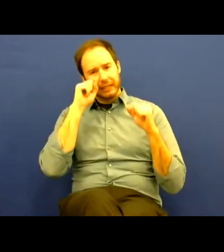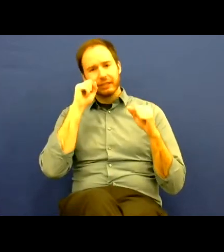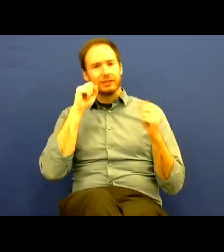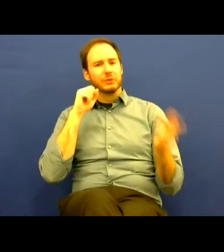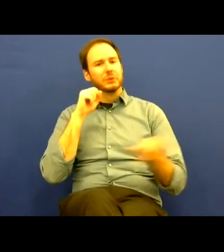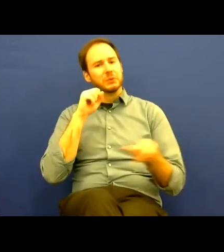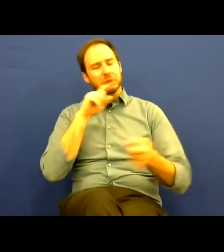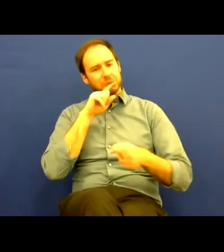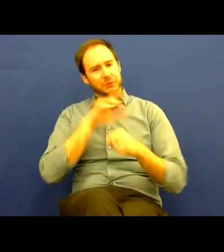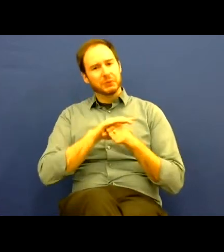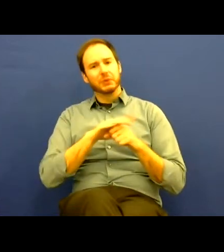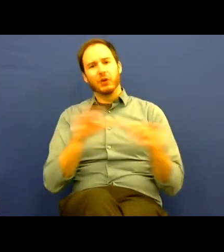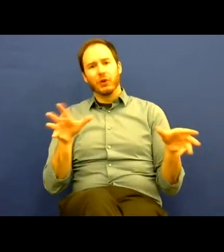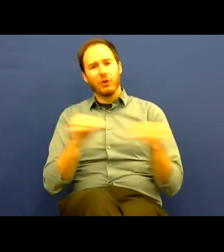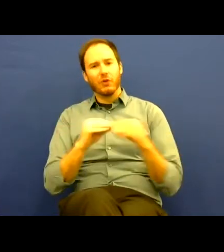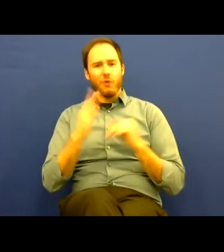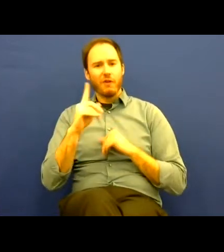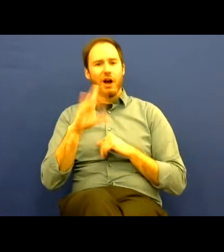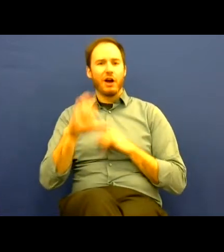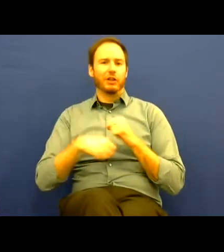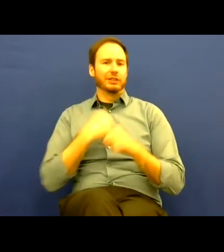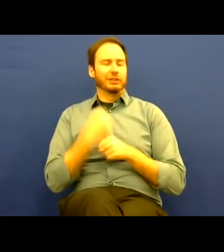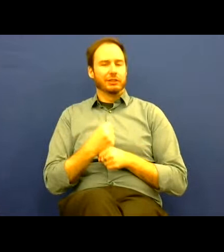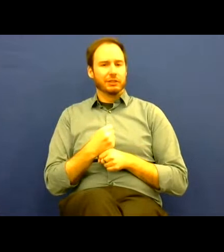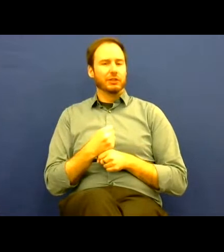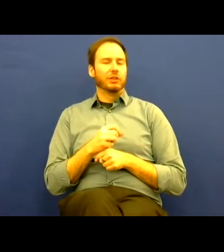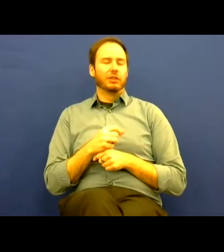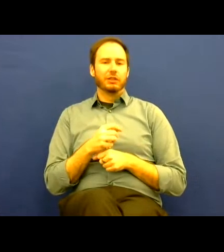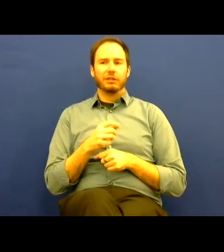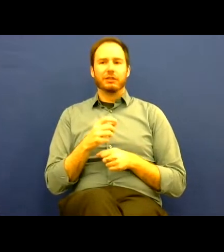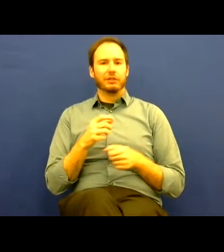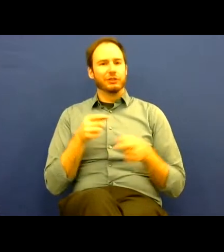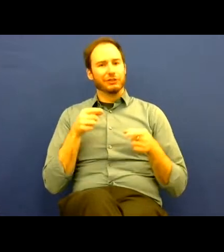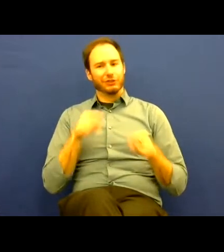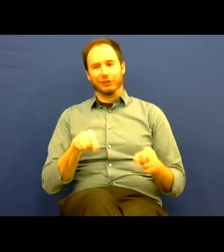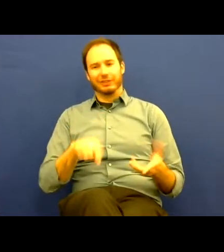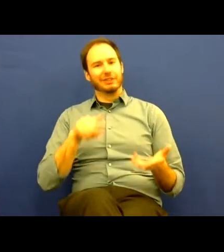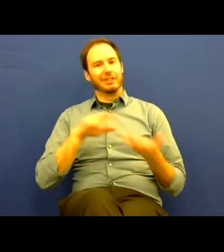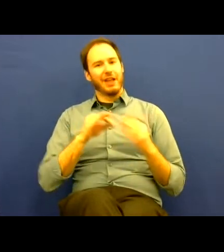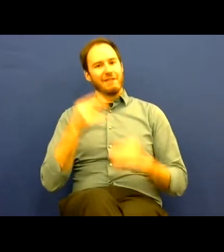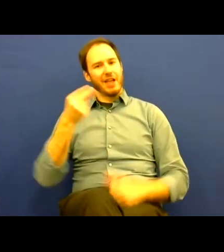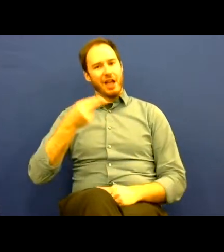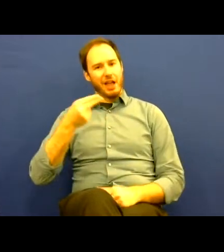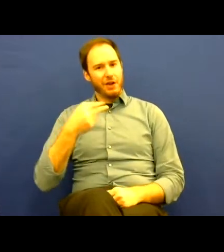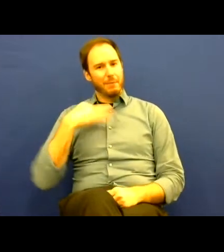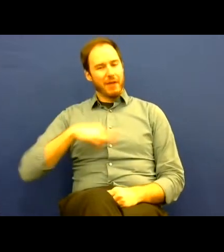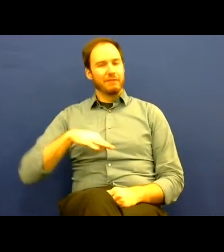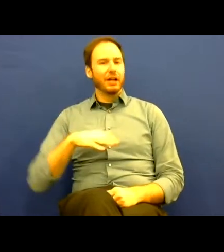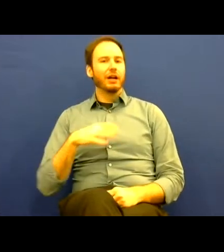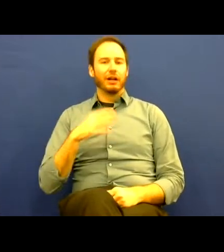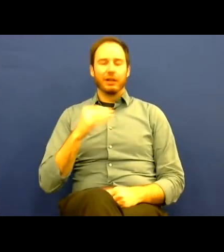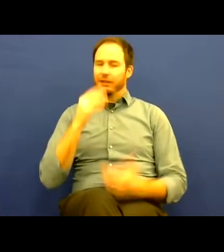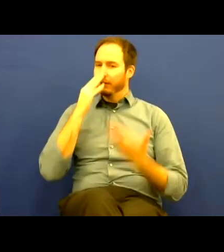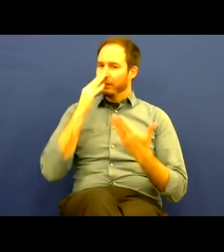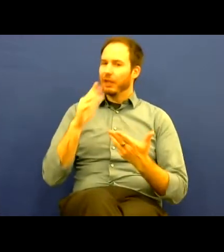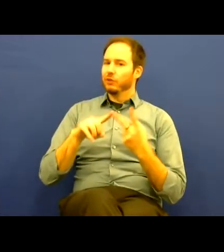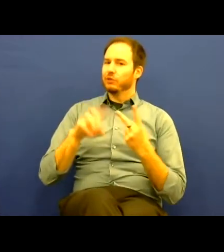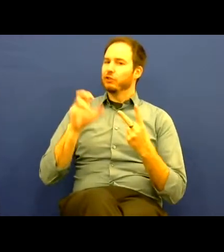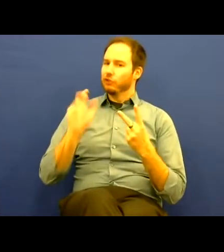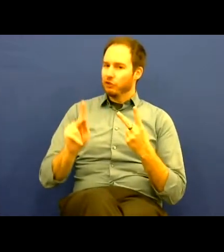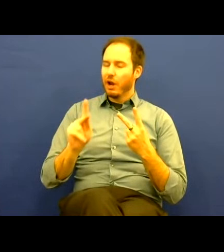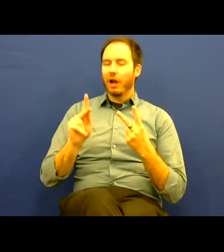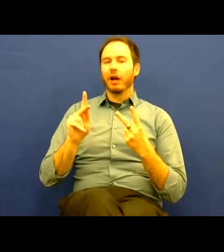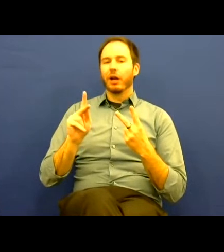that that many years of service throughout the town of Henrietta, and particularly thank you to Chuck